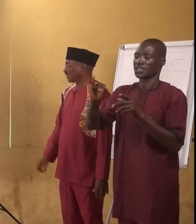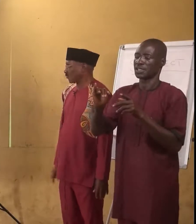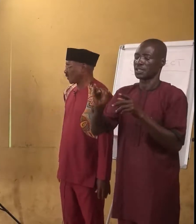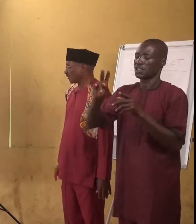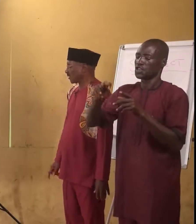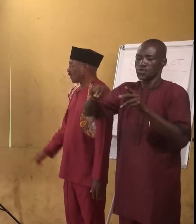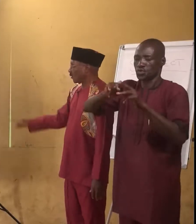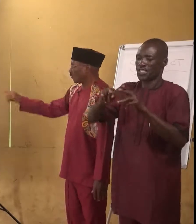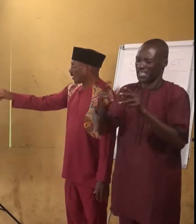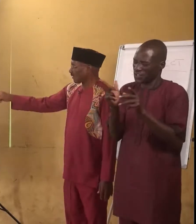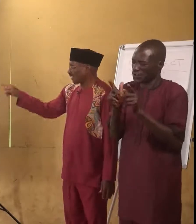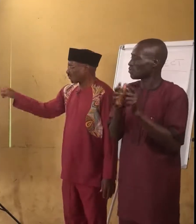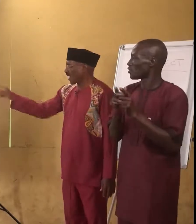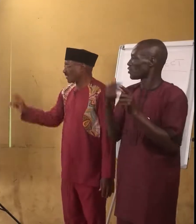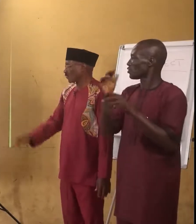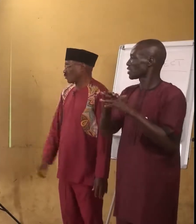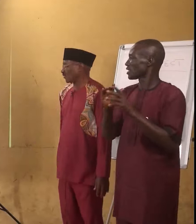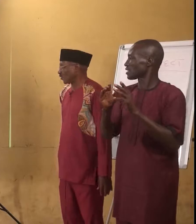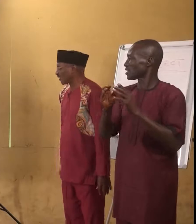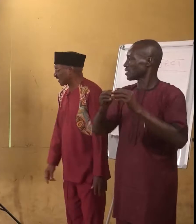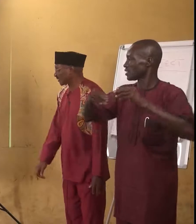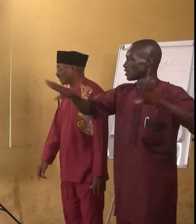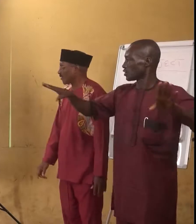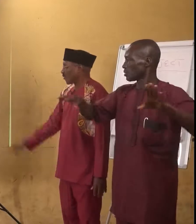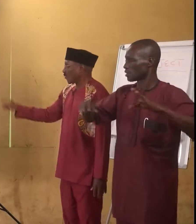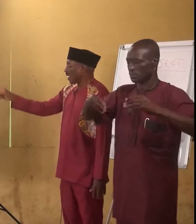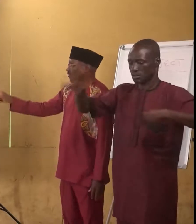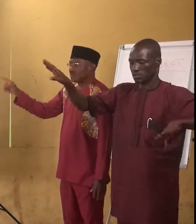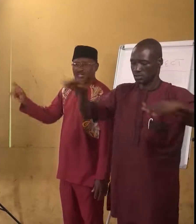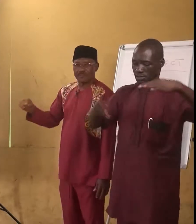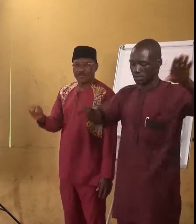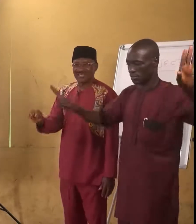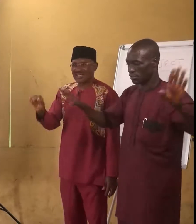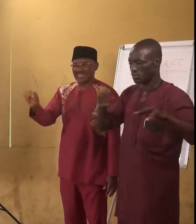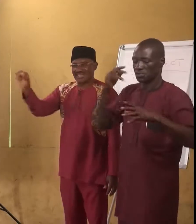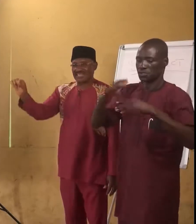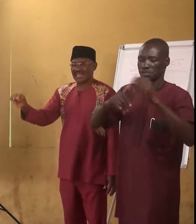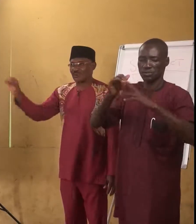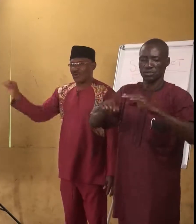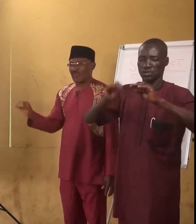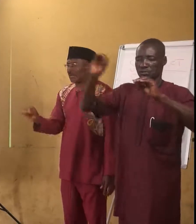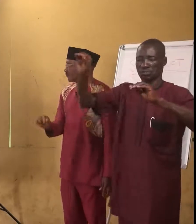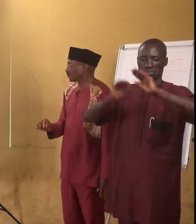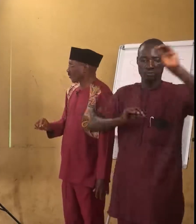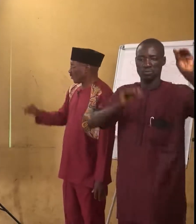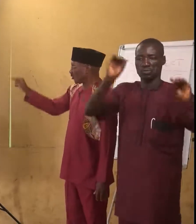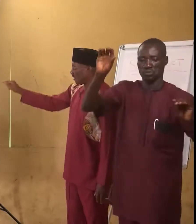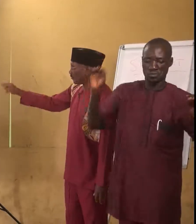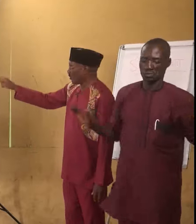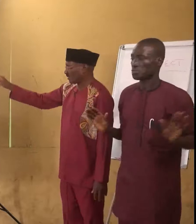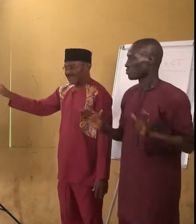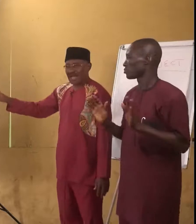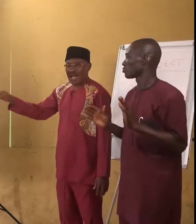nucleated settlement. Look at dispersed settlement, for instance, where you see buildings are scattered all over. You